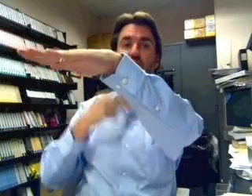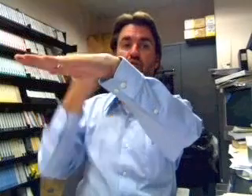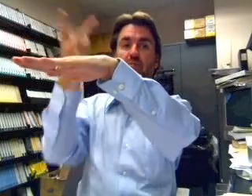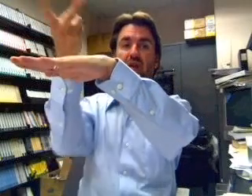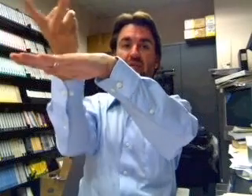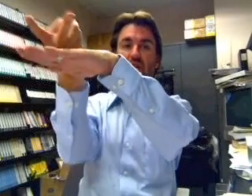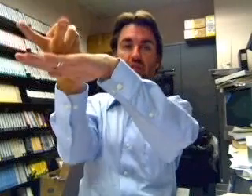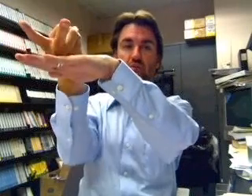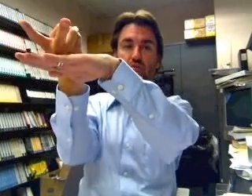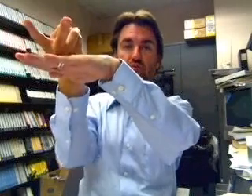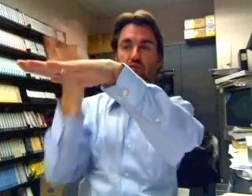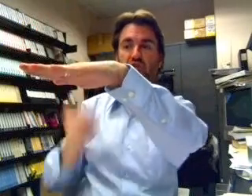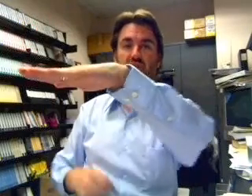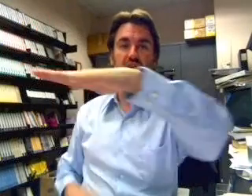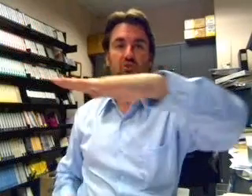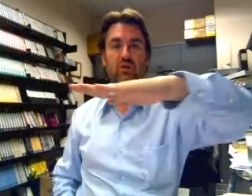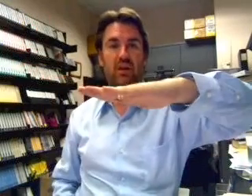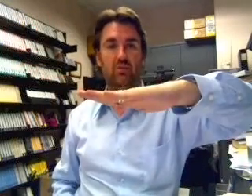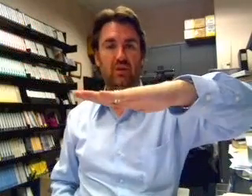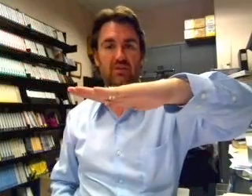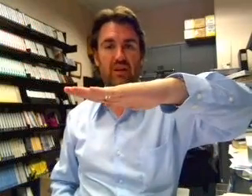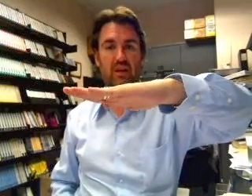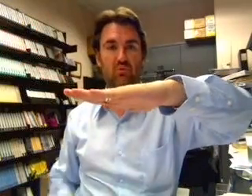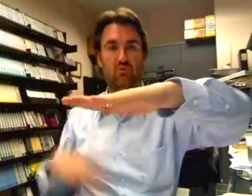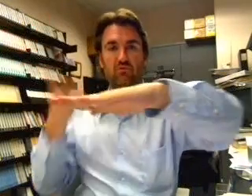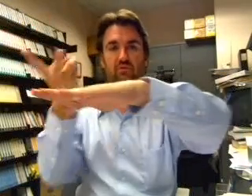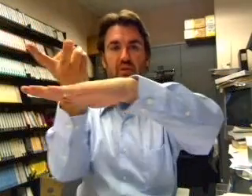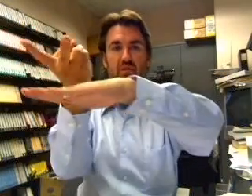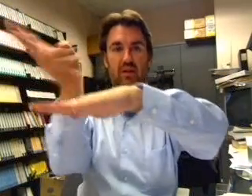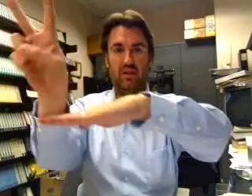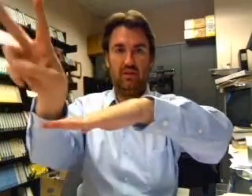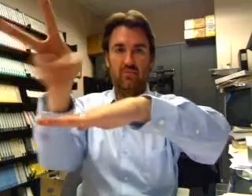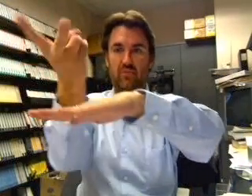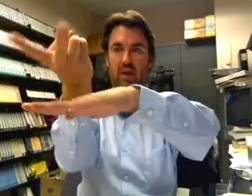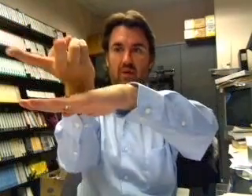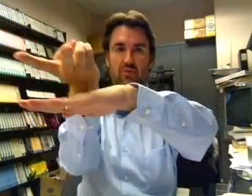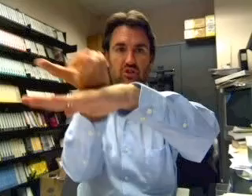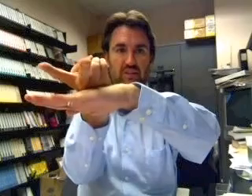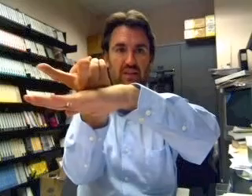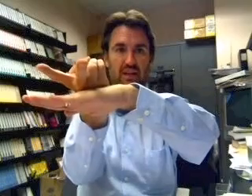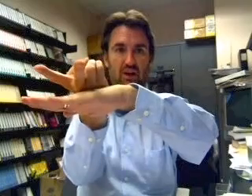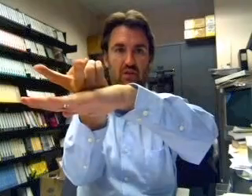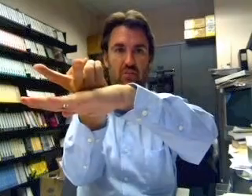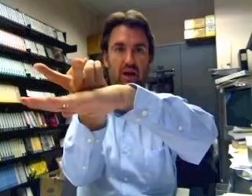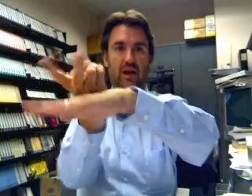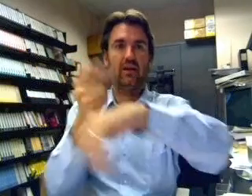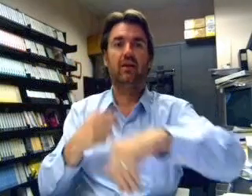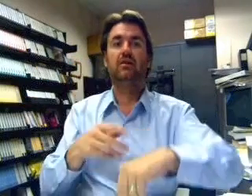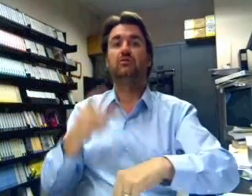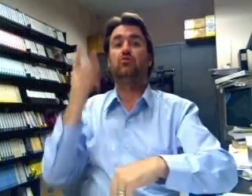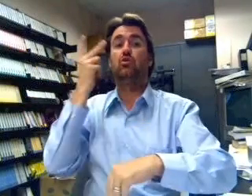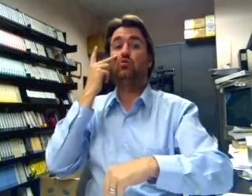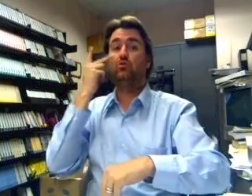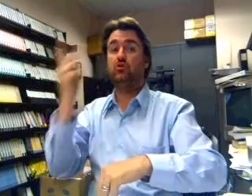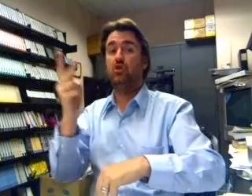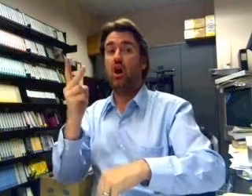for bathing on the roof, we're just going to create what is like a roof and then a person laying on their back. So you